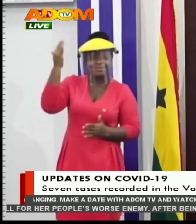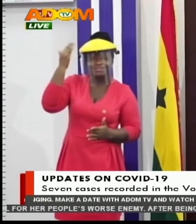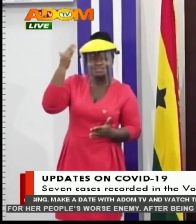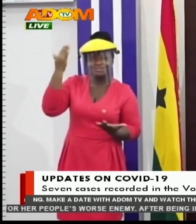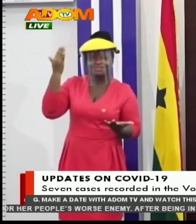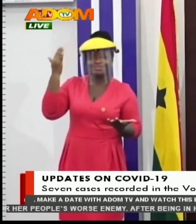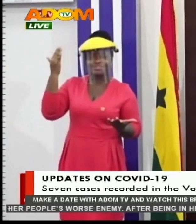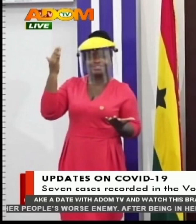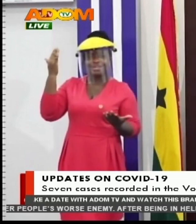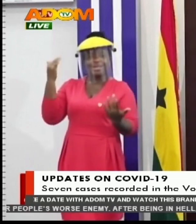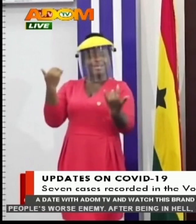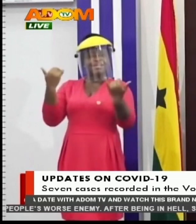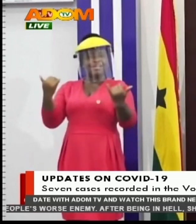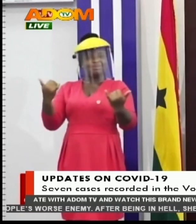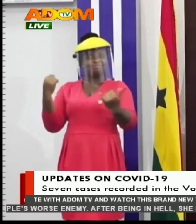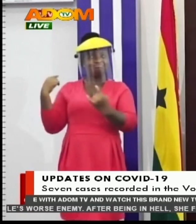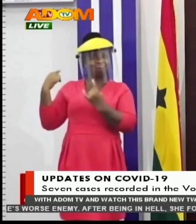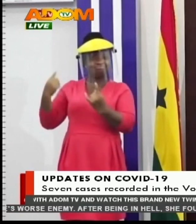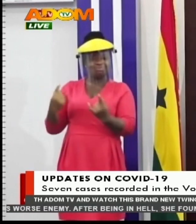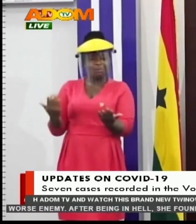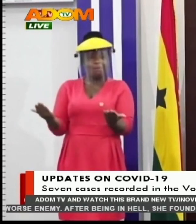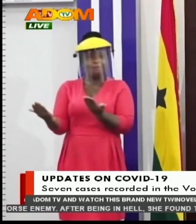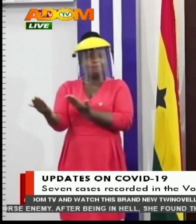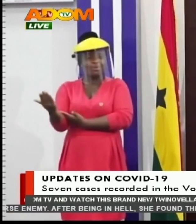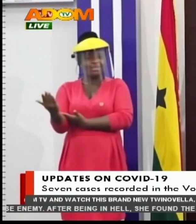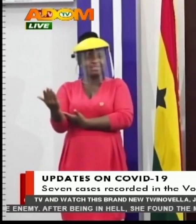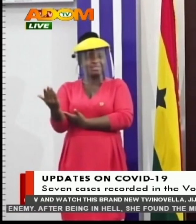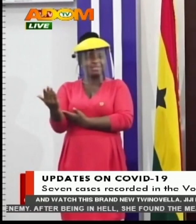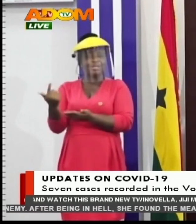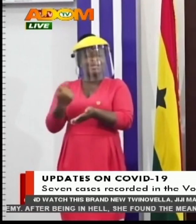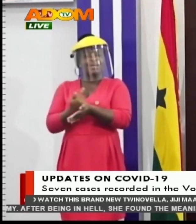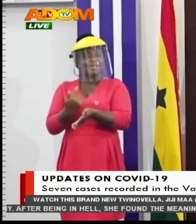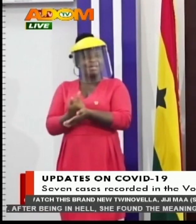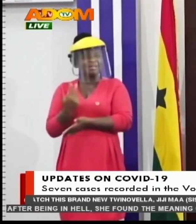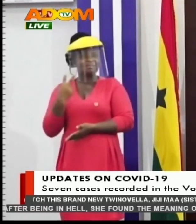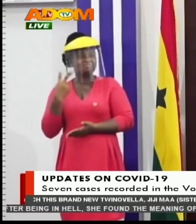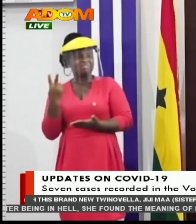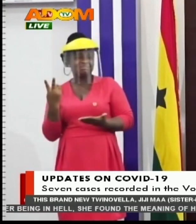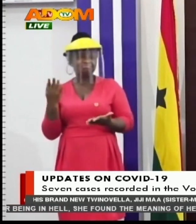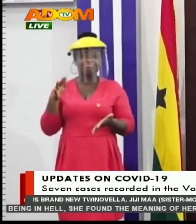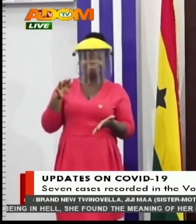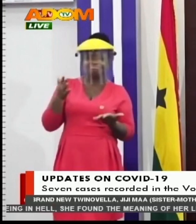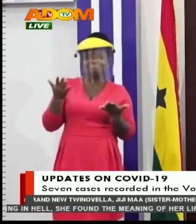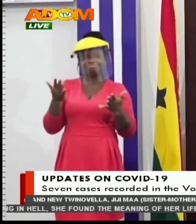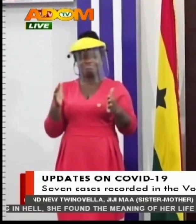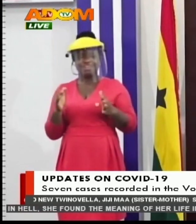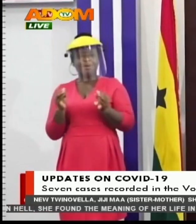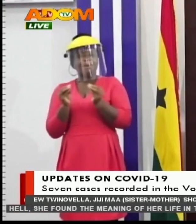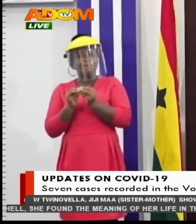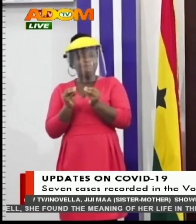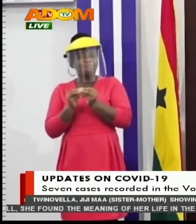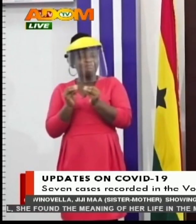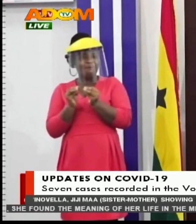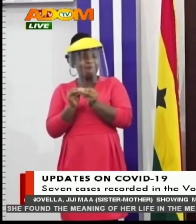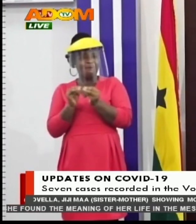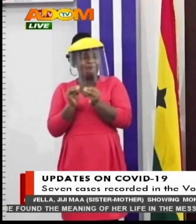the 16th and the 17th. We are informed that there are no new cases in 10 out